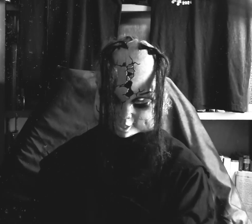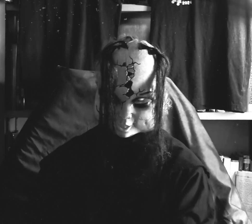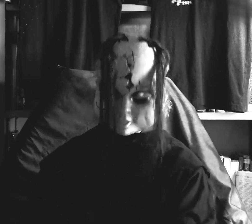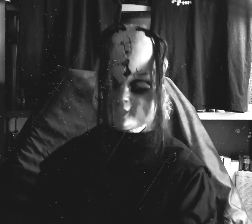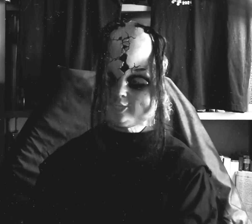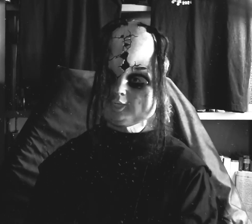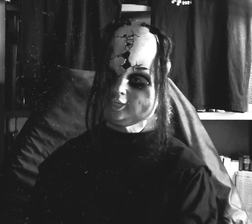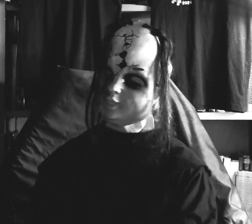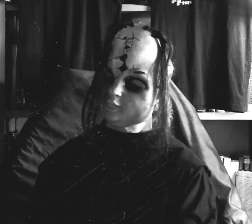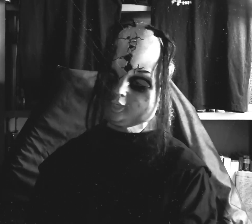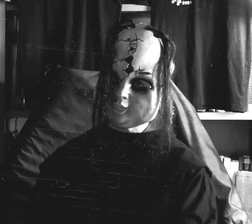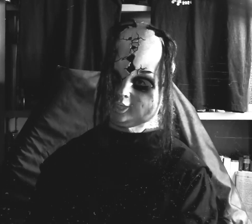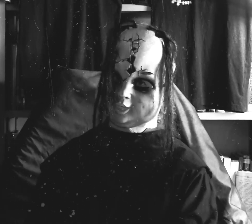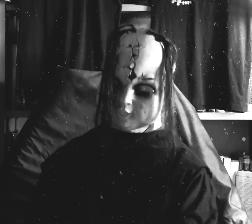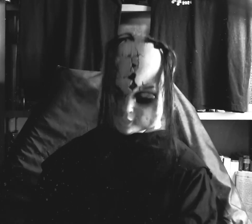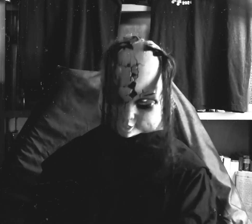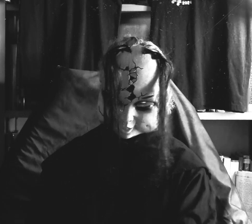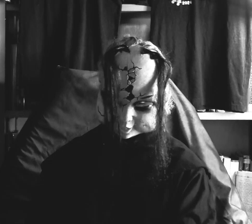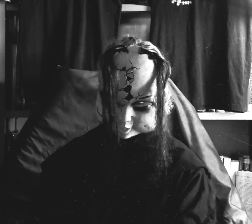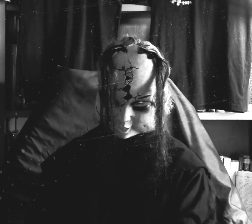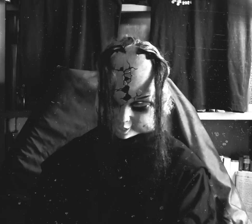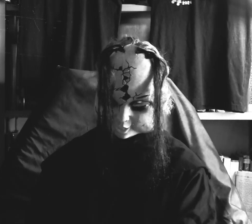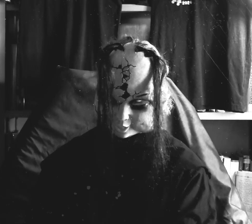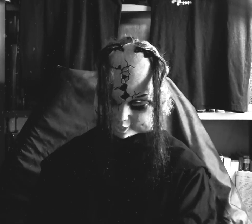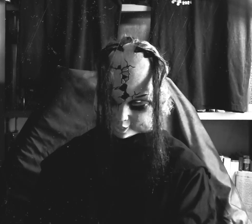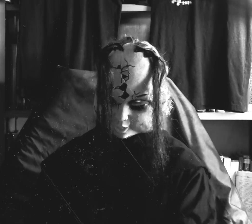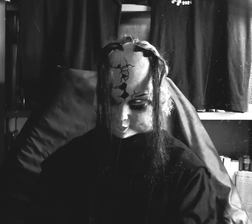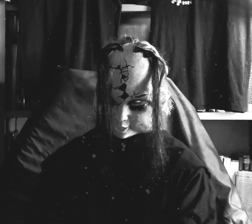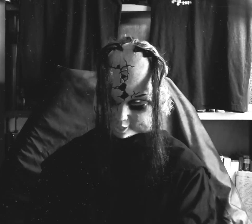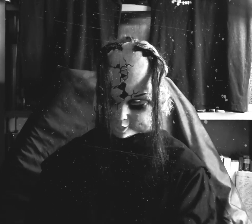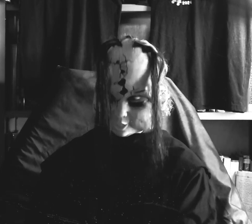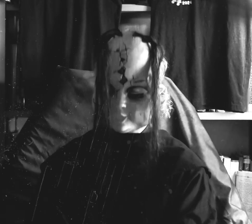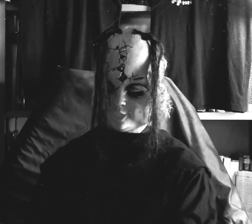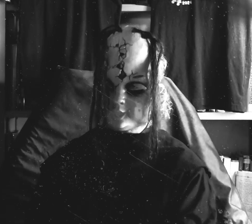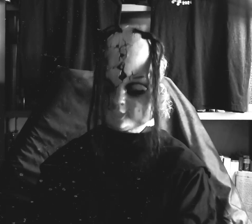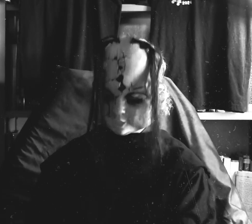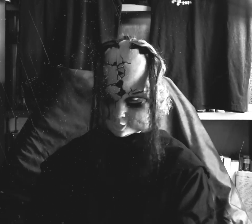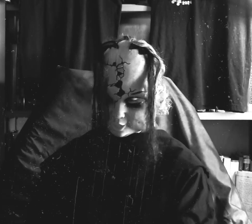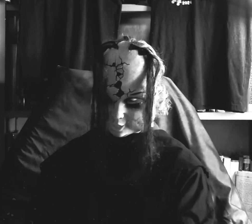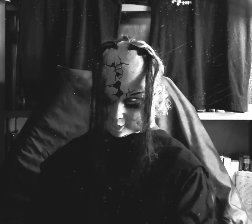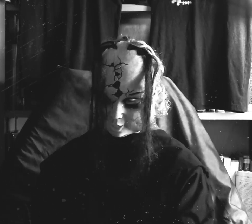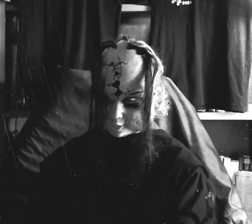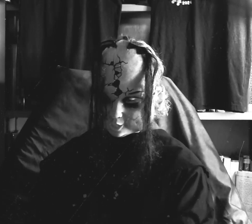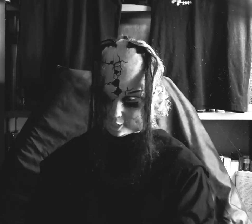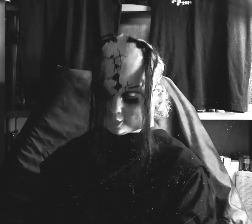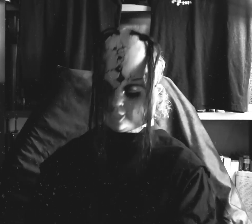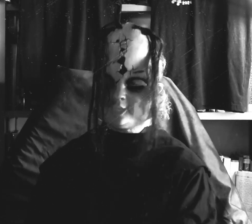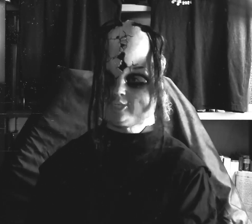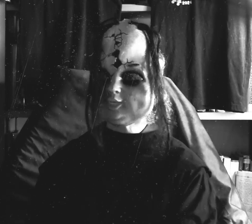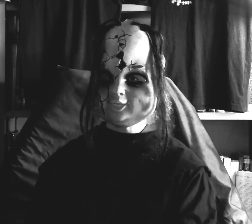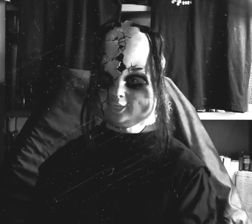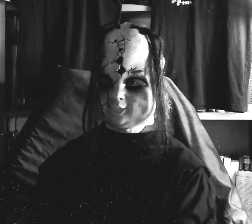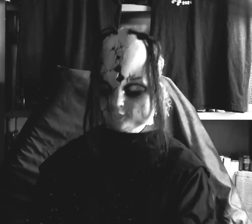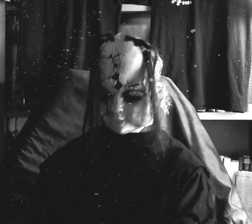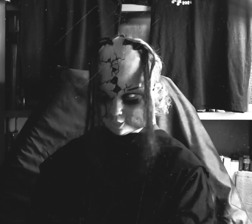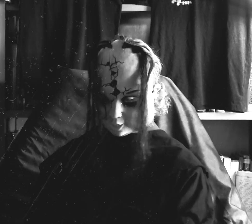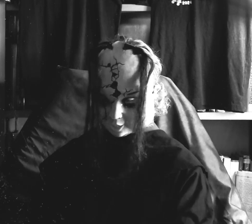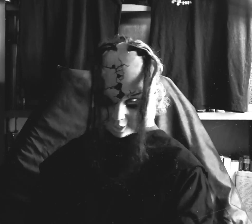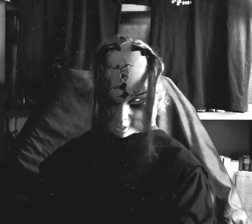although I am sad to tell you, the story says that in her anger, Maria seized her children